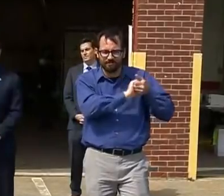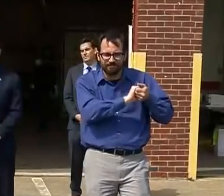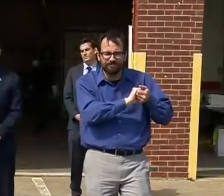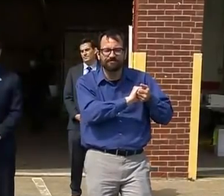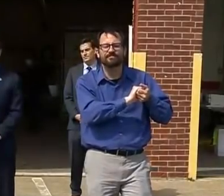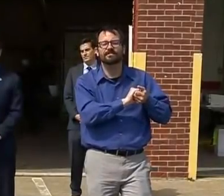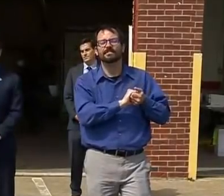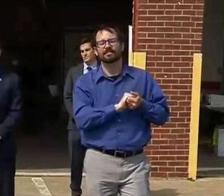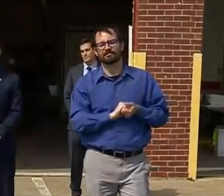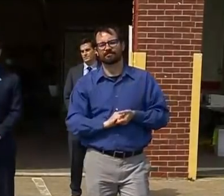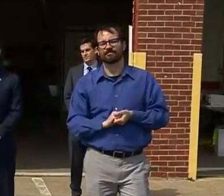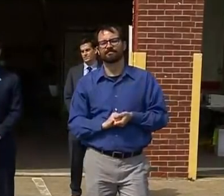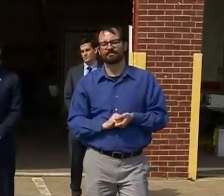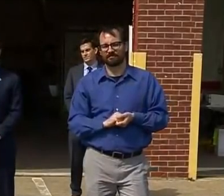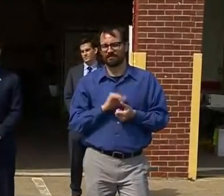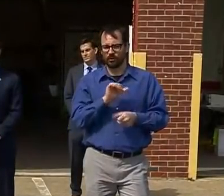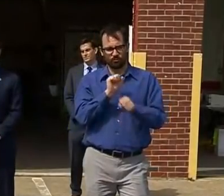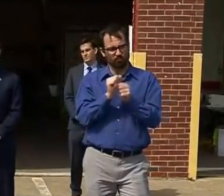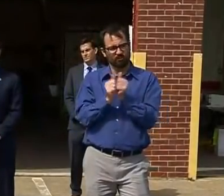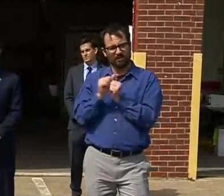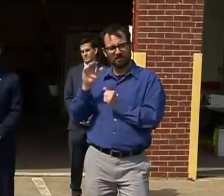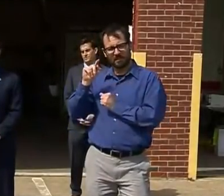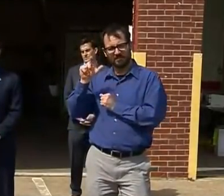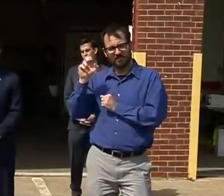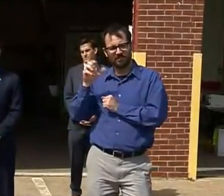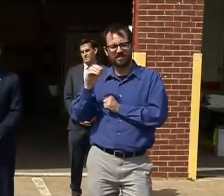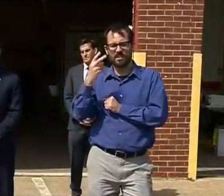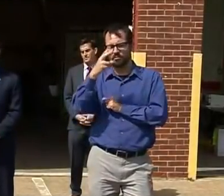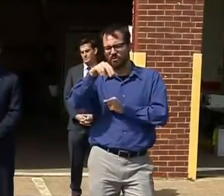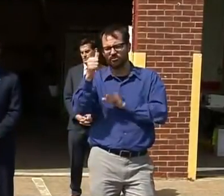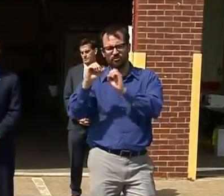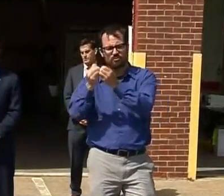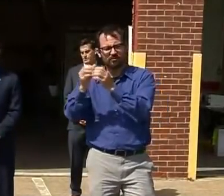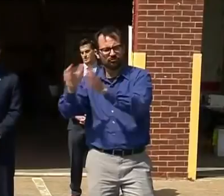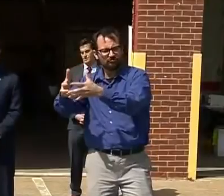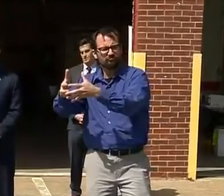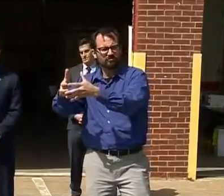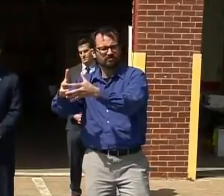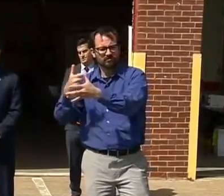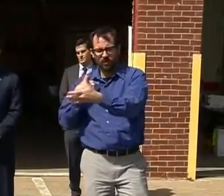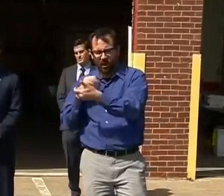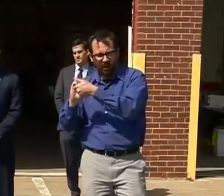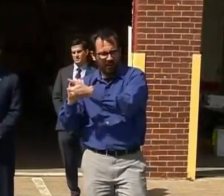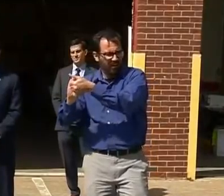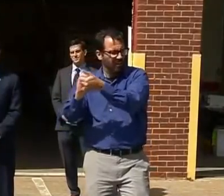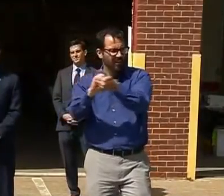organizations coming together to help caregivers here in the Commonwealth and